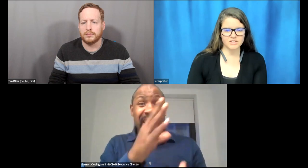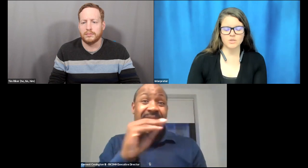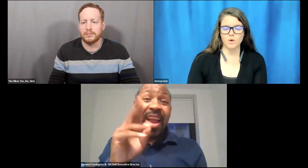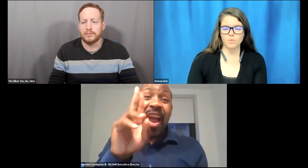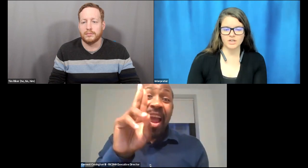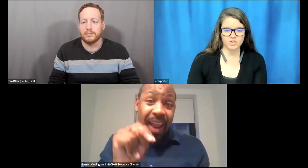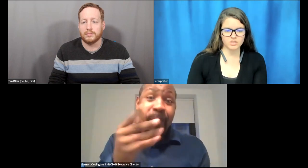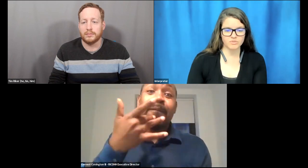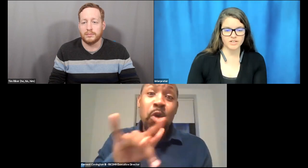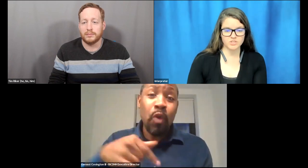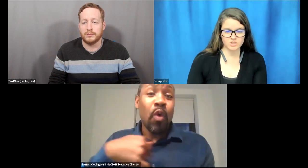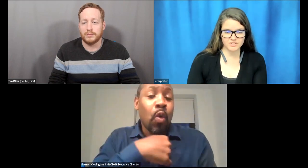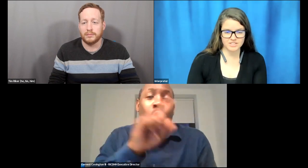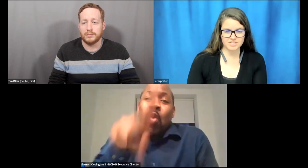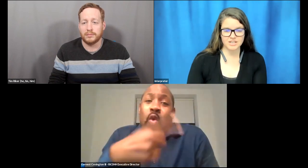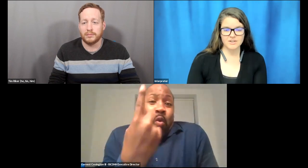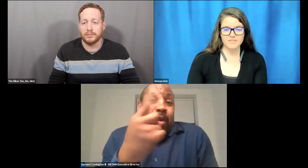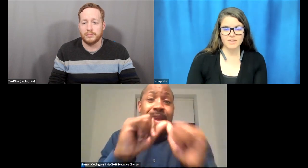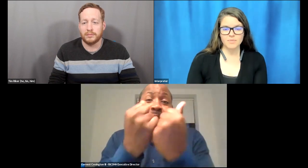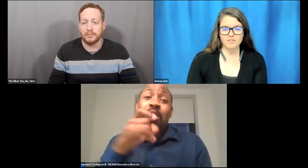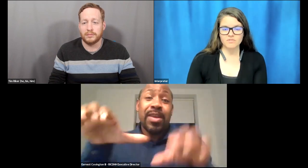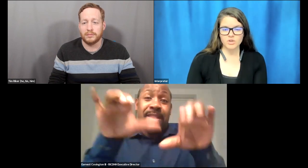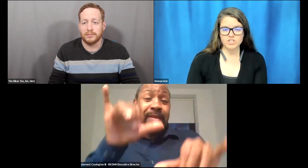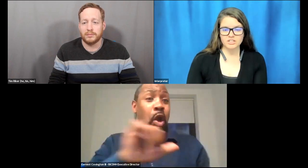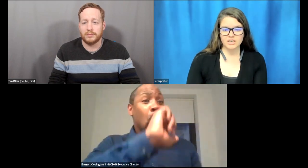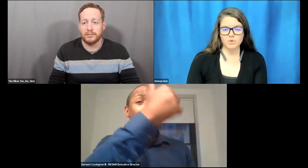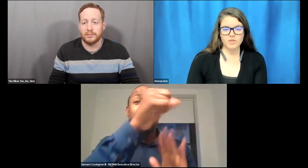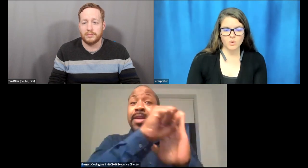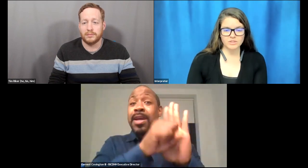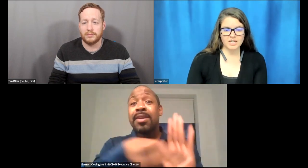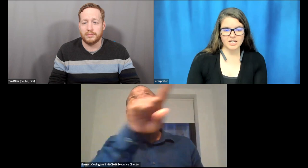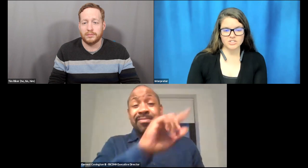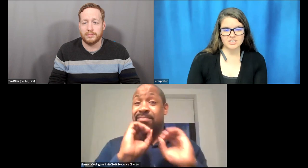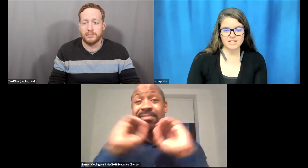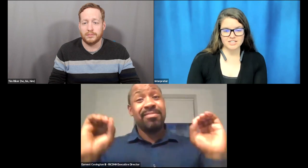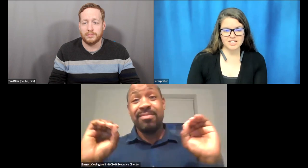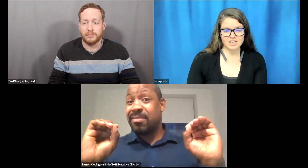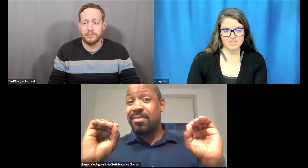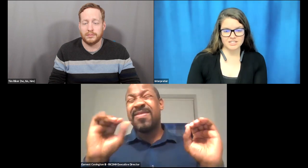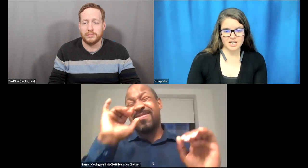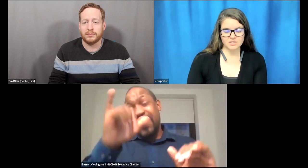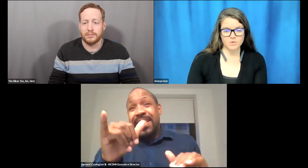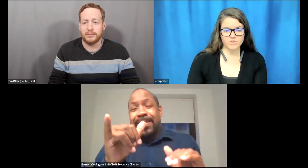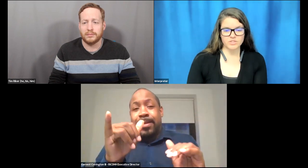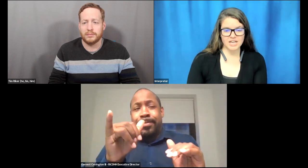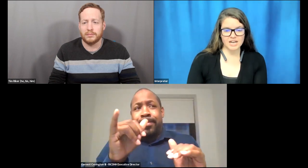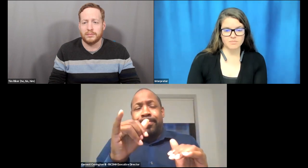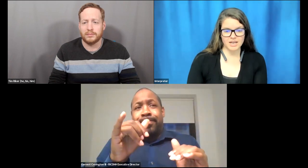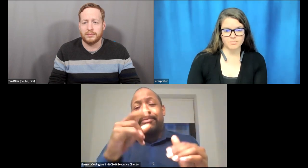us know. We're here to provide services. But unfortunately, we're the only agency that did that in the state. No other state made a